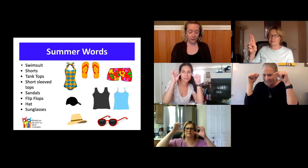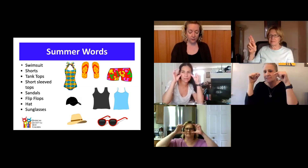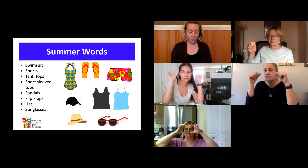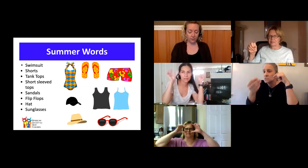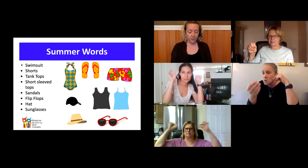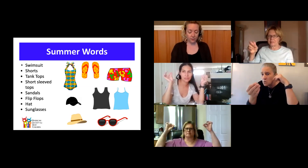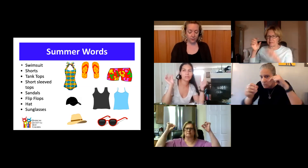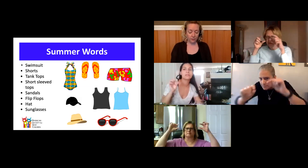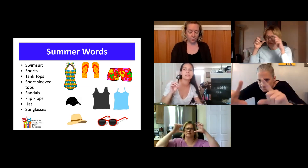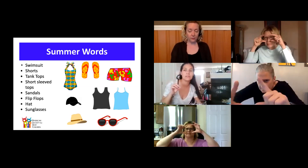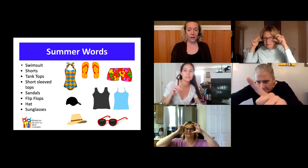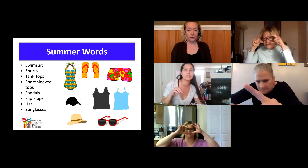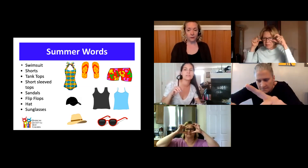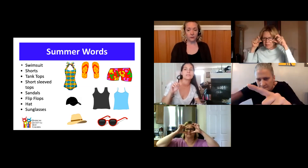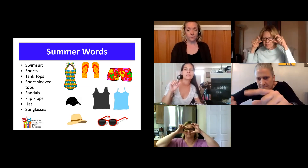glasses.